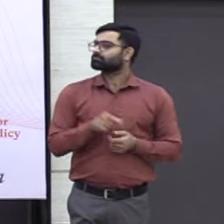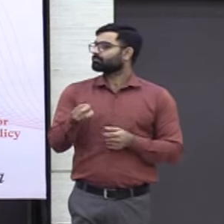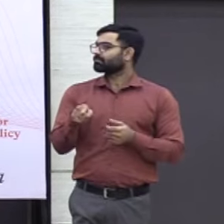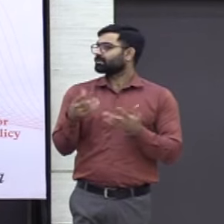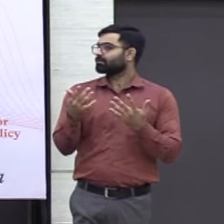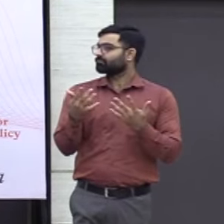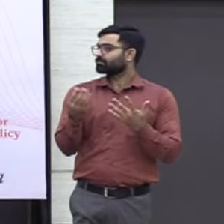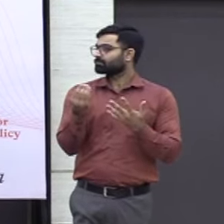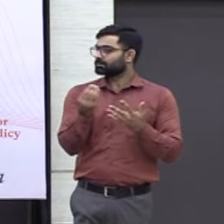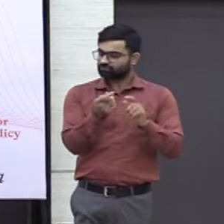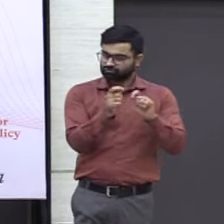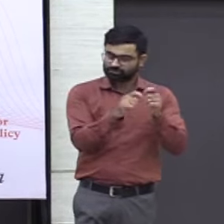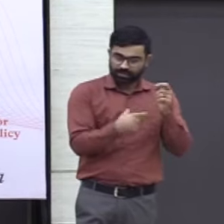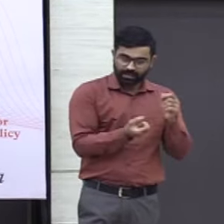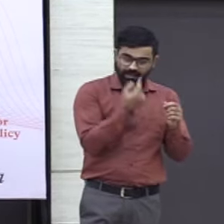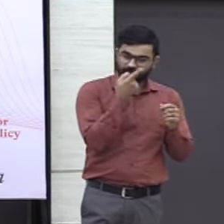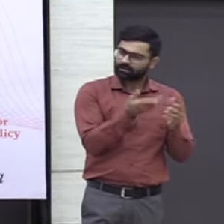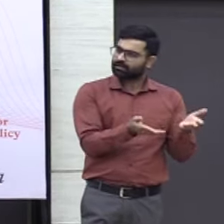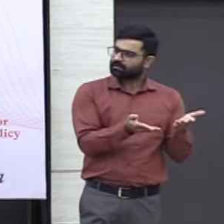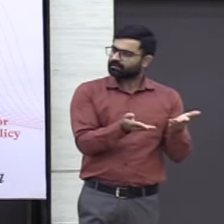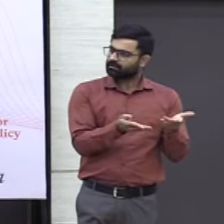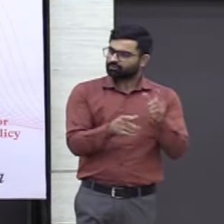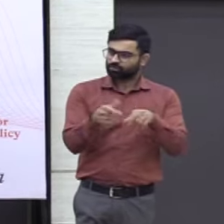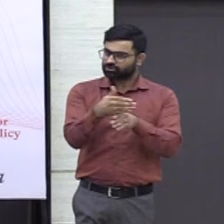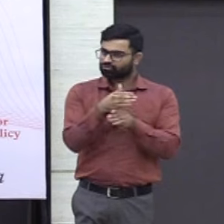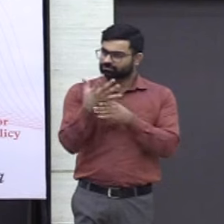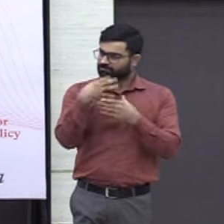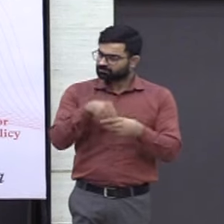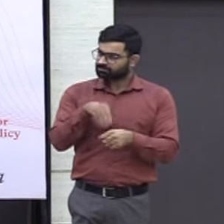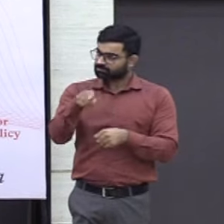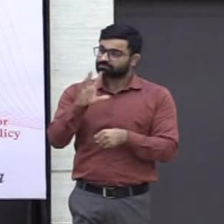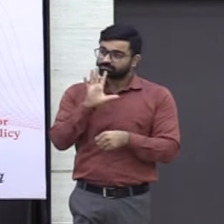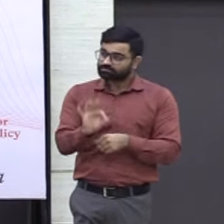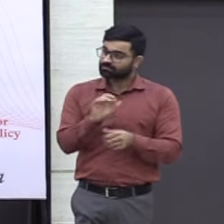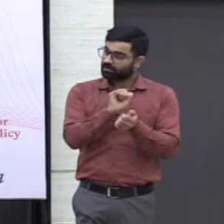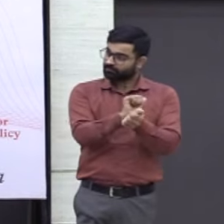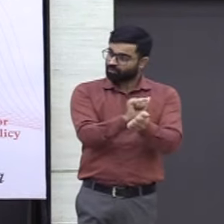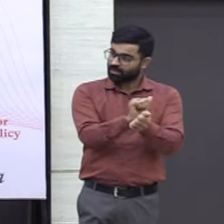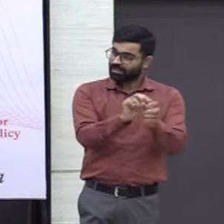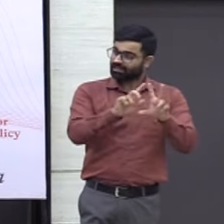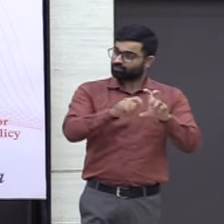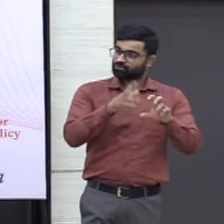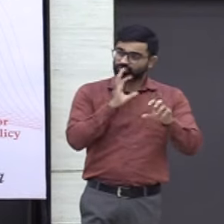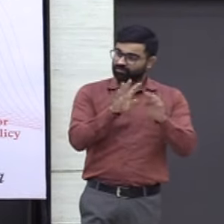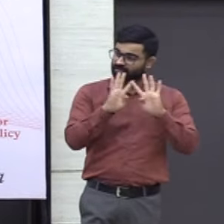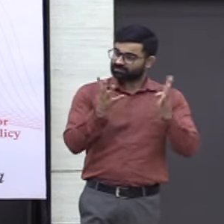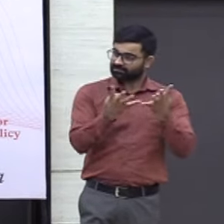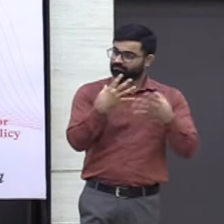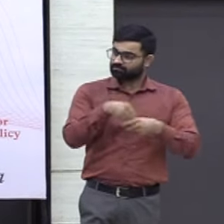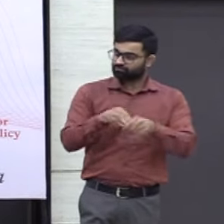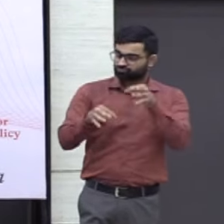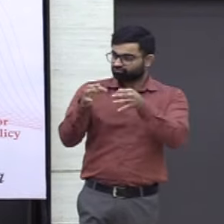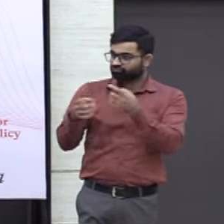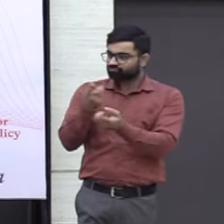it sort of some sort of implicit understanding of that we all share that actually the police lockup is where the real questioning will happen, and once you're in